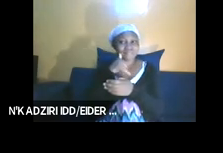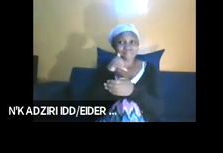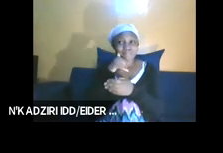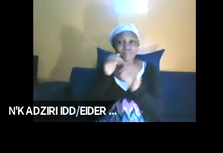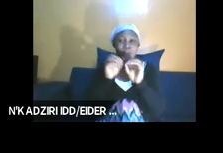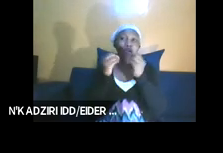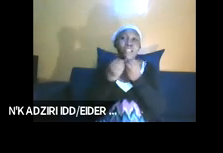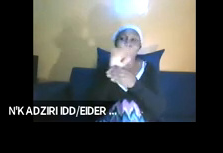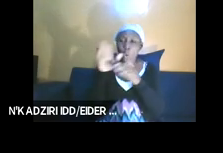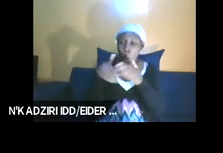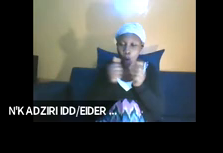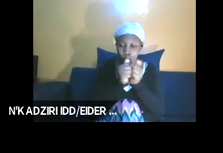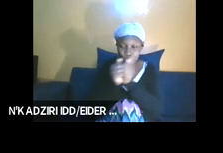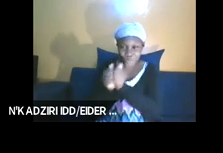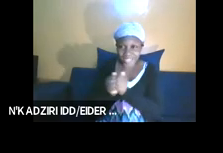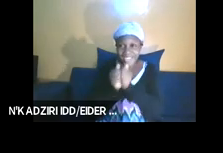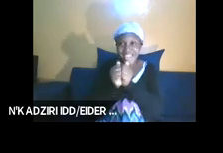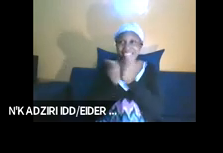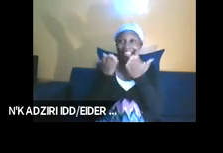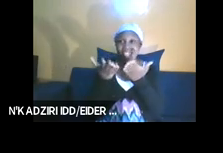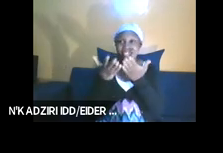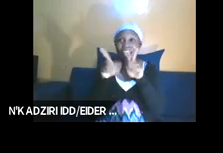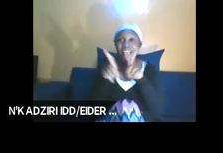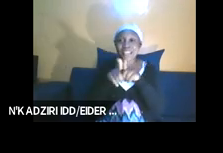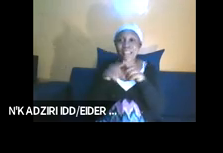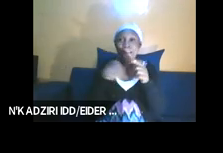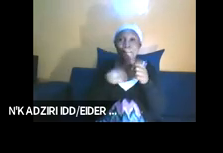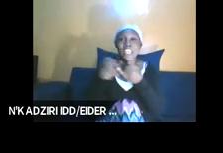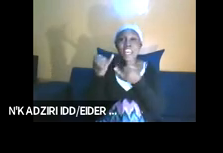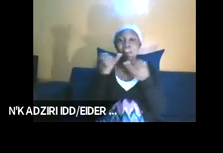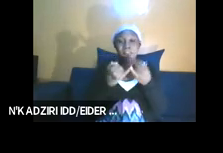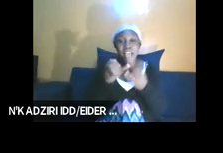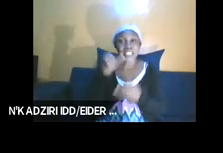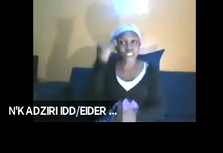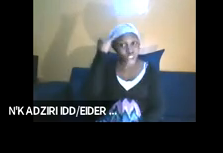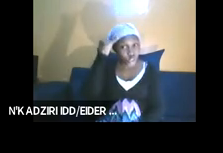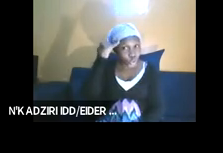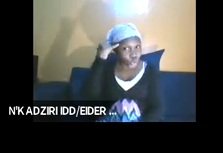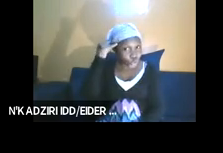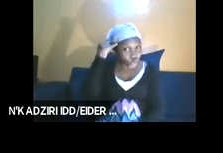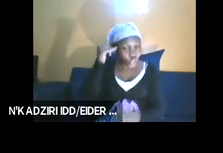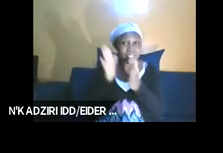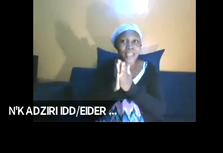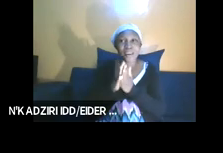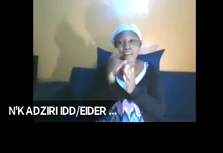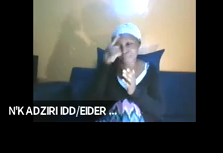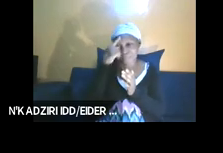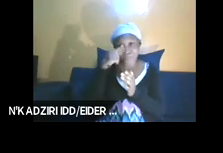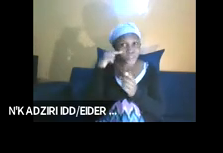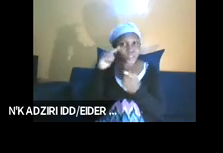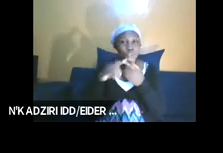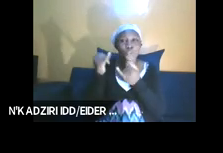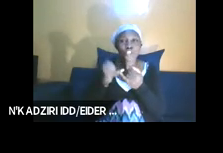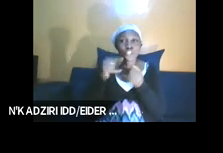this event. I also want to invite Joyce and Kaziri to also introduce themselves. Thank you so